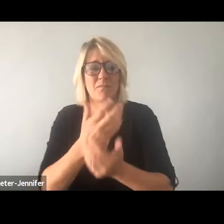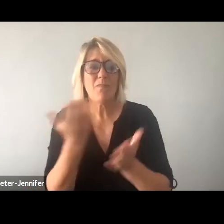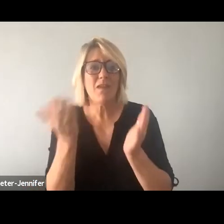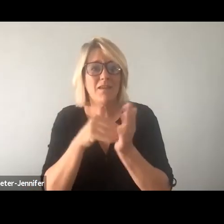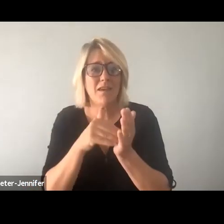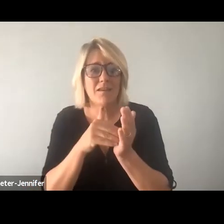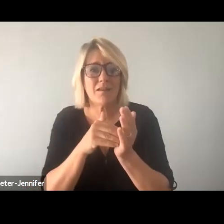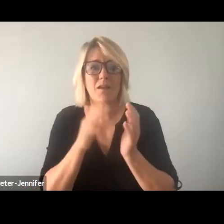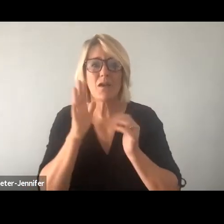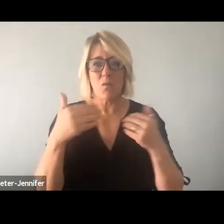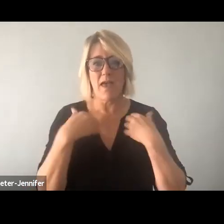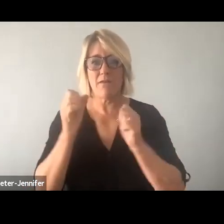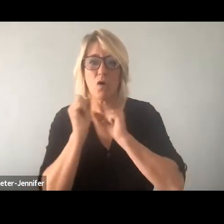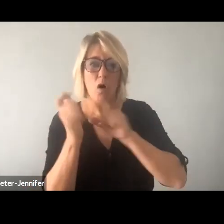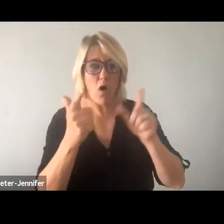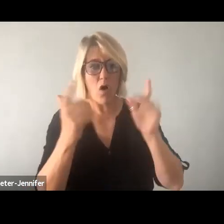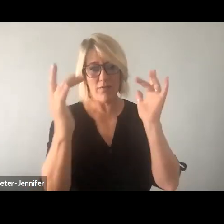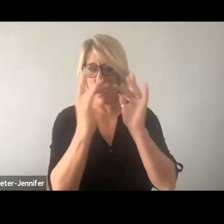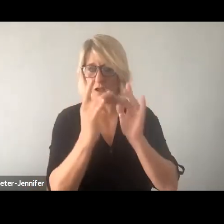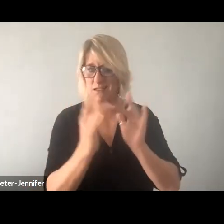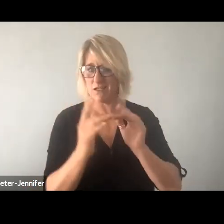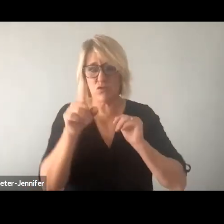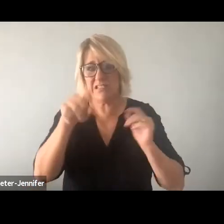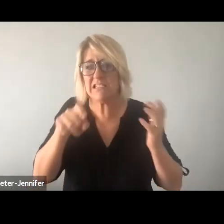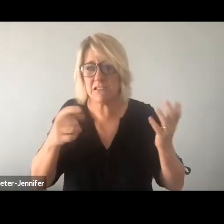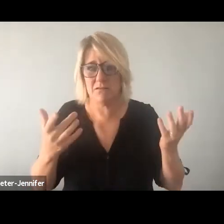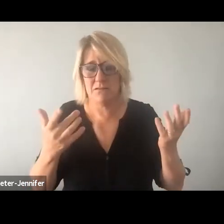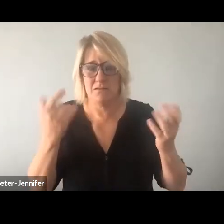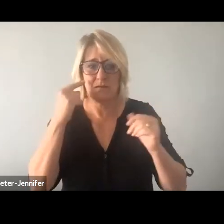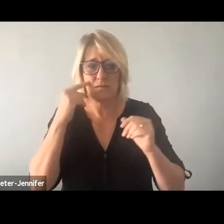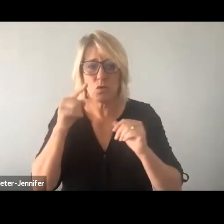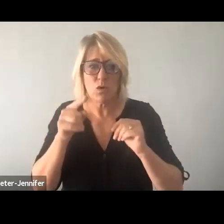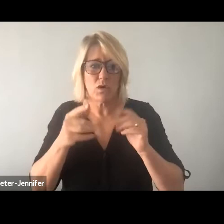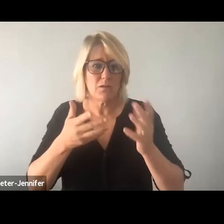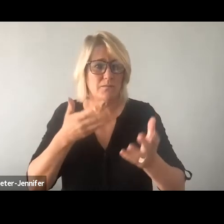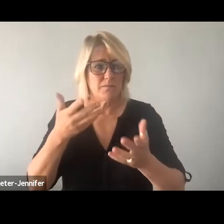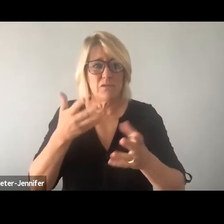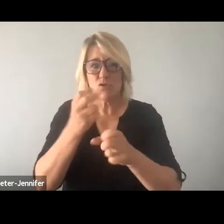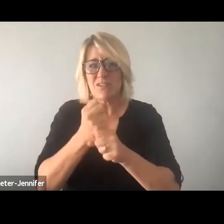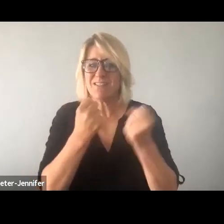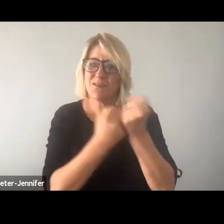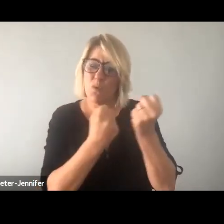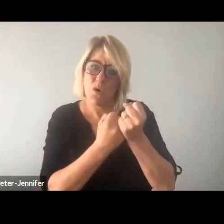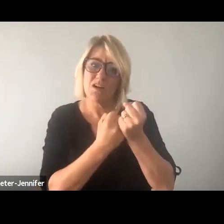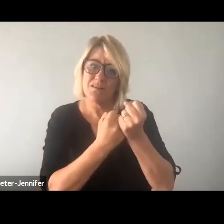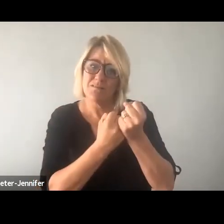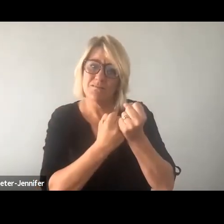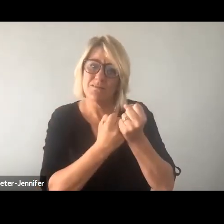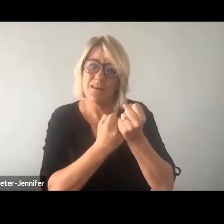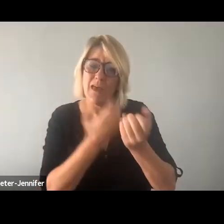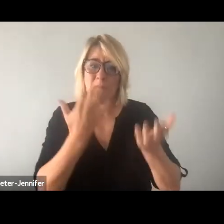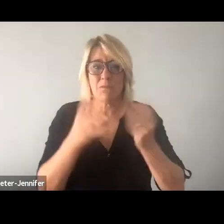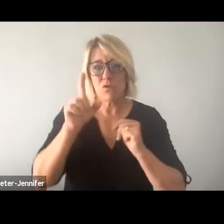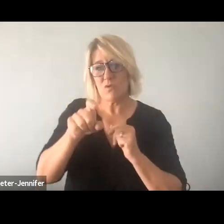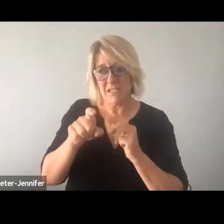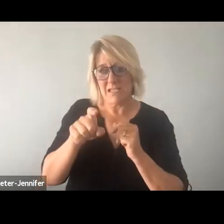going to have all the contacts that you need in order to get support that you might need in order